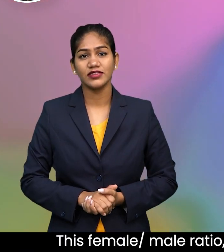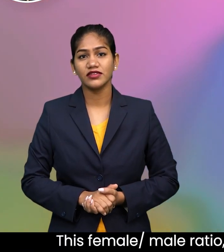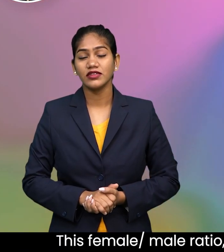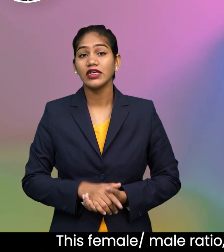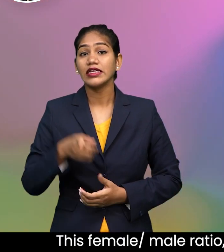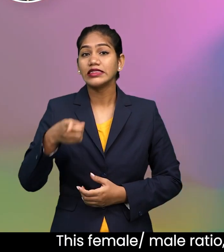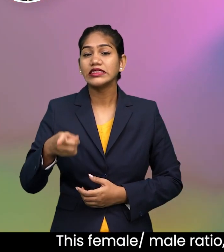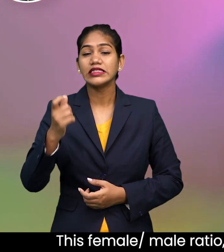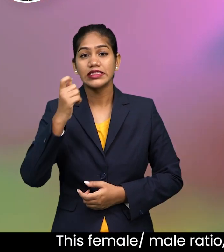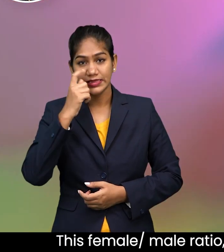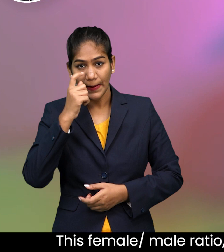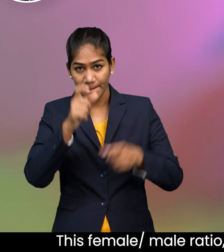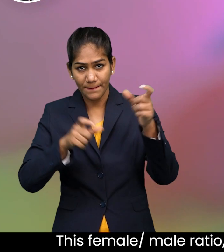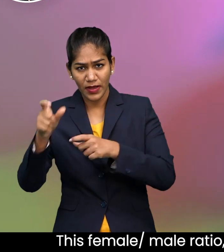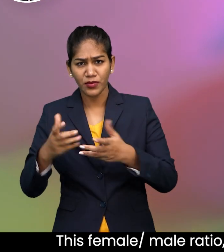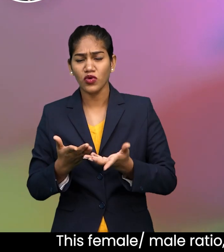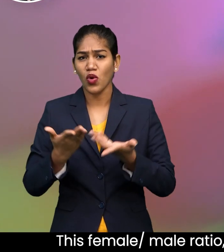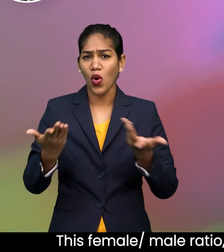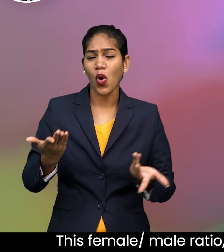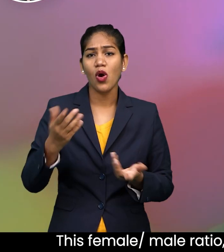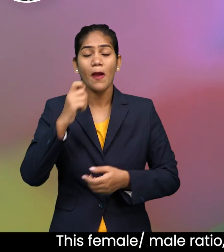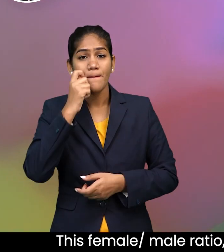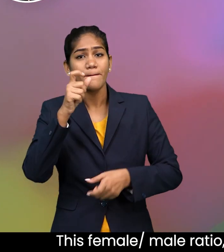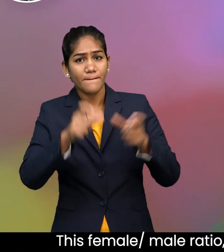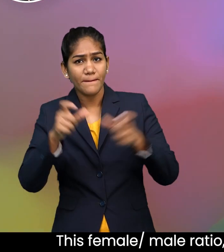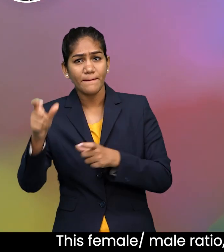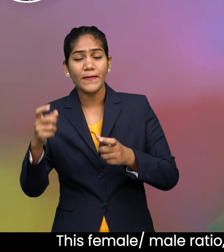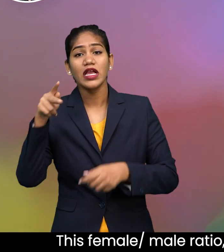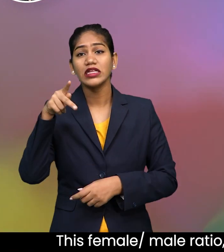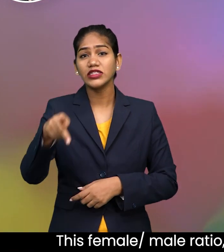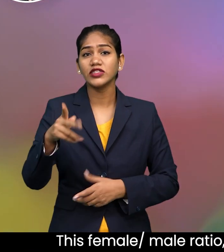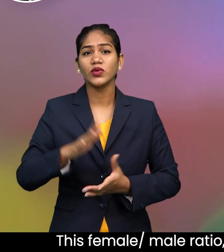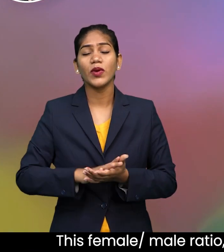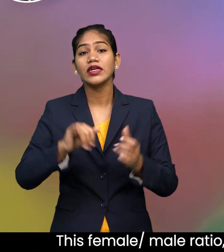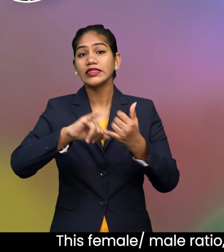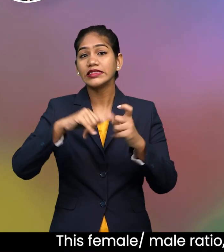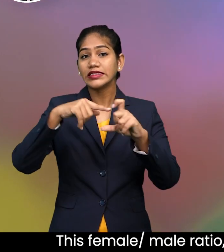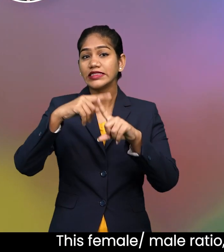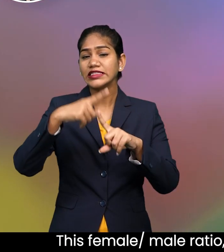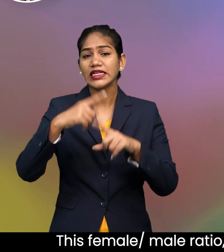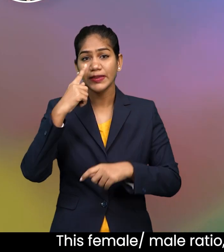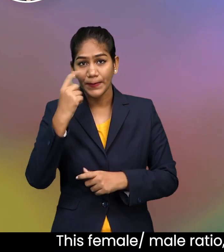This female or male ratio, the sex ratio, is a cause of concern.